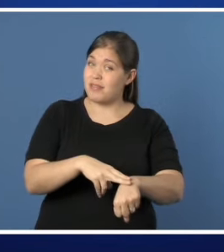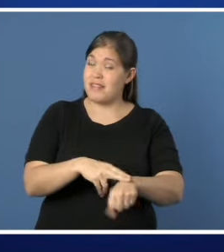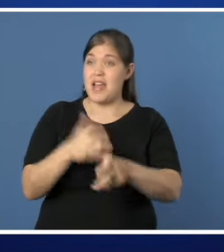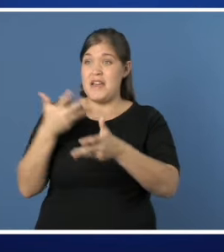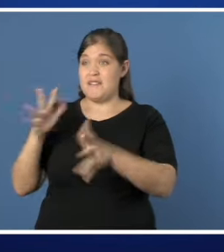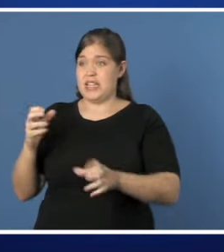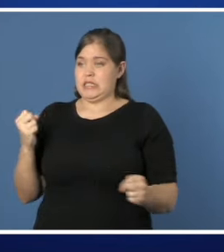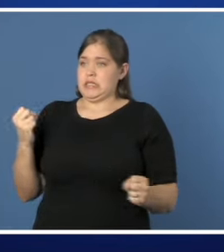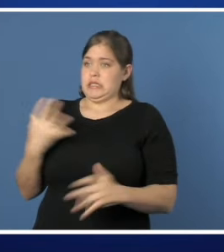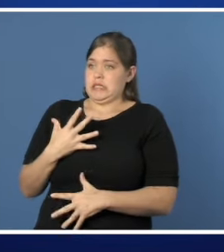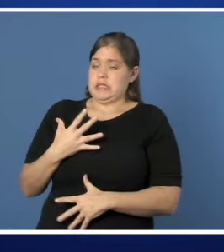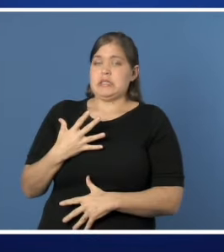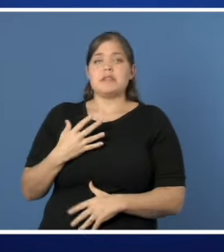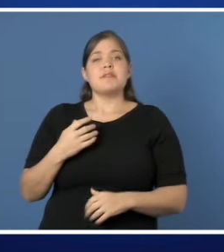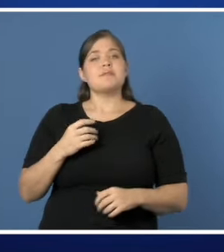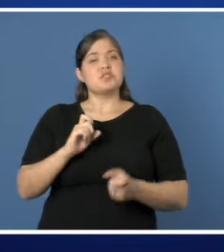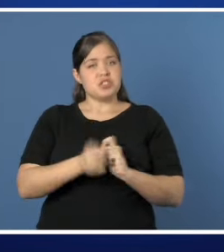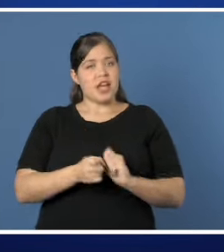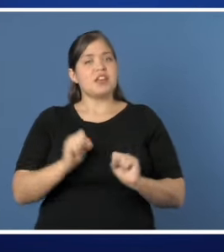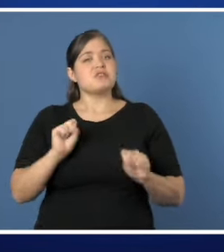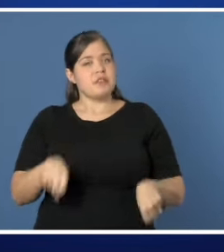Especially right after the trauma